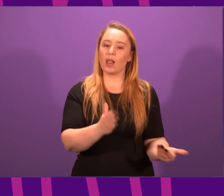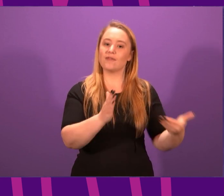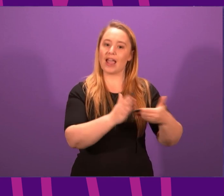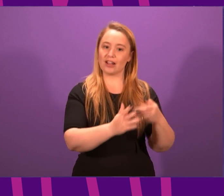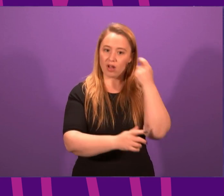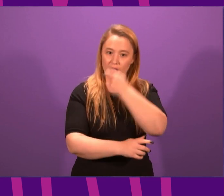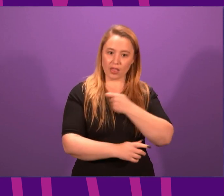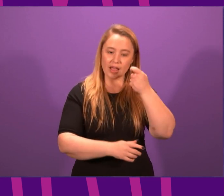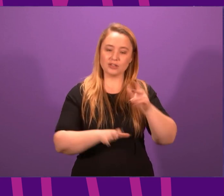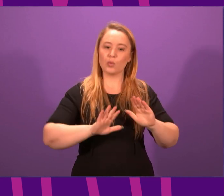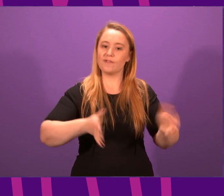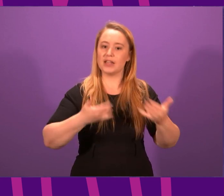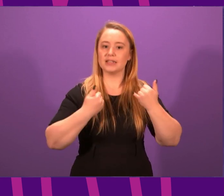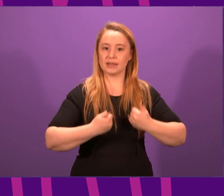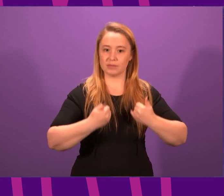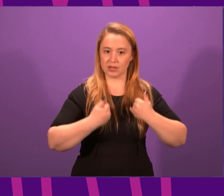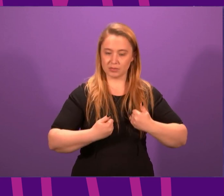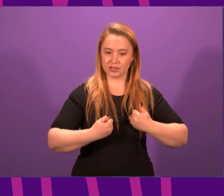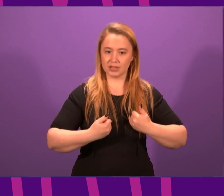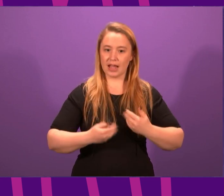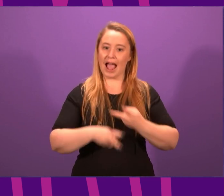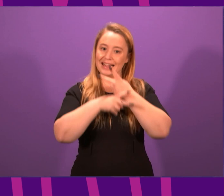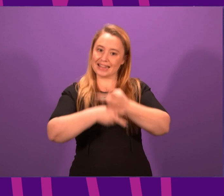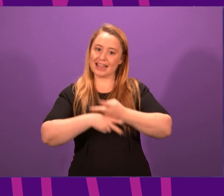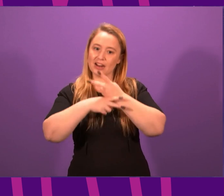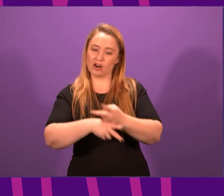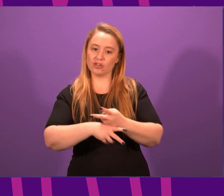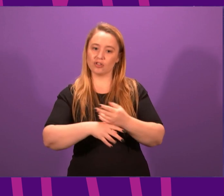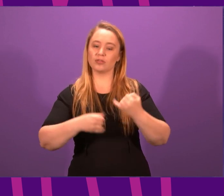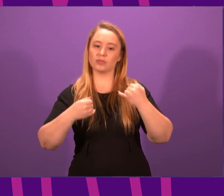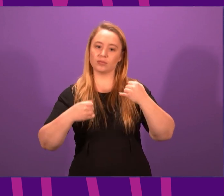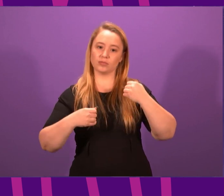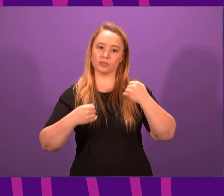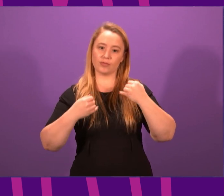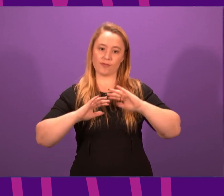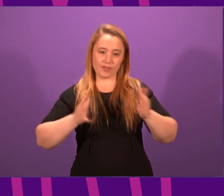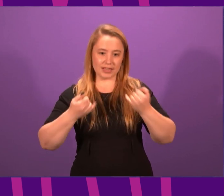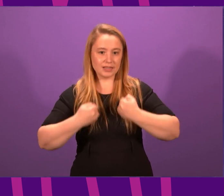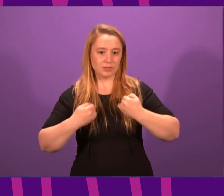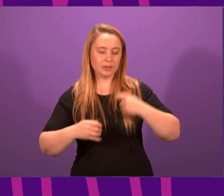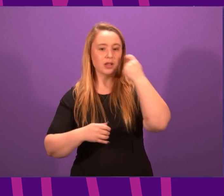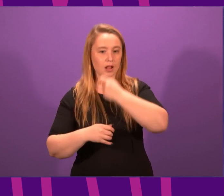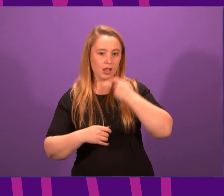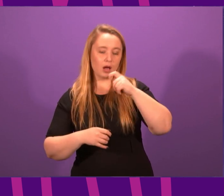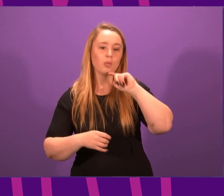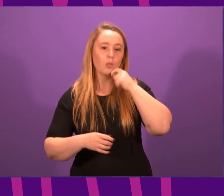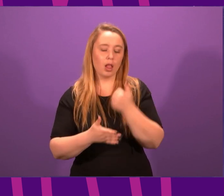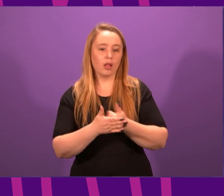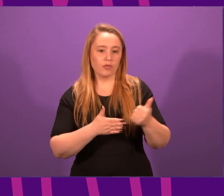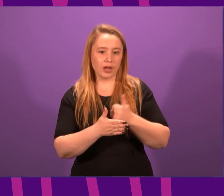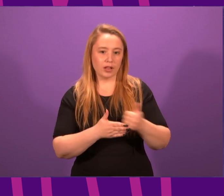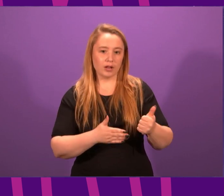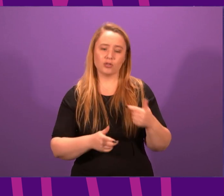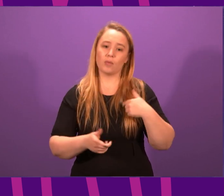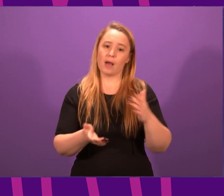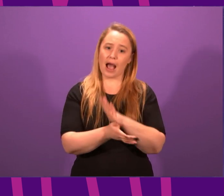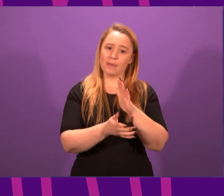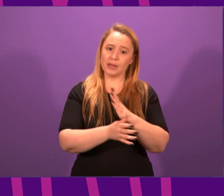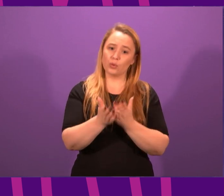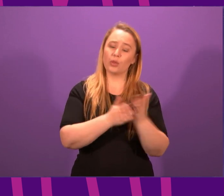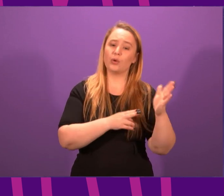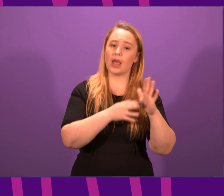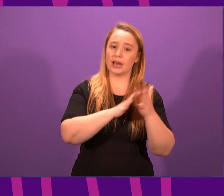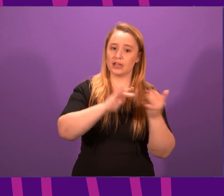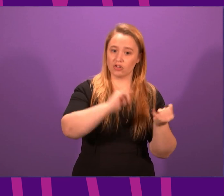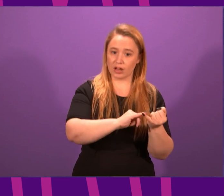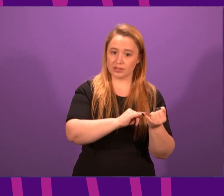of the carers who support them. And I very much welcome that and the fact that it's moving to the NHS. But most people with a learning